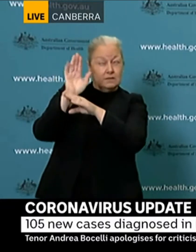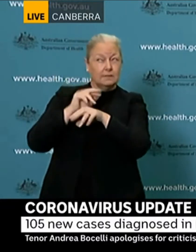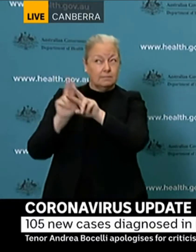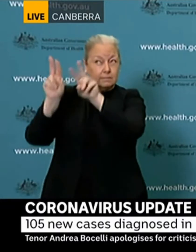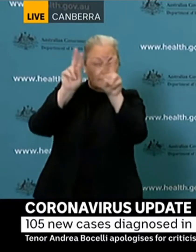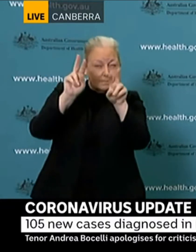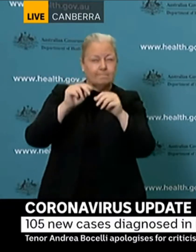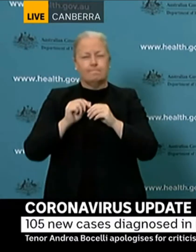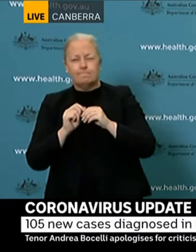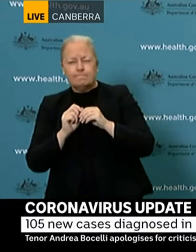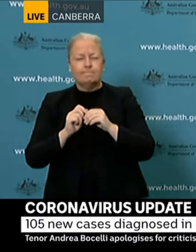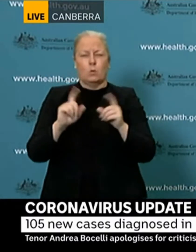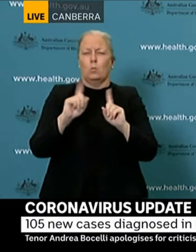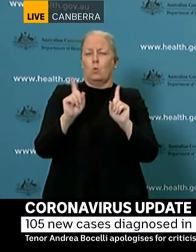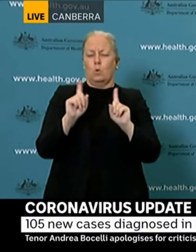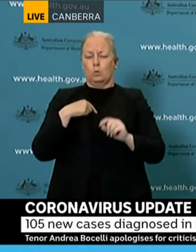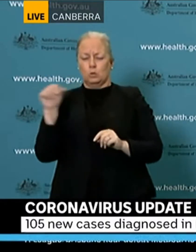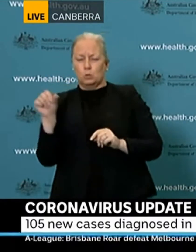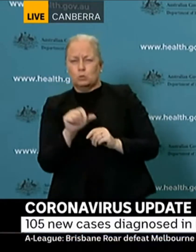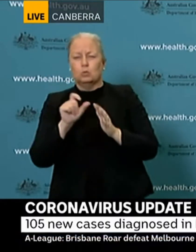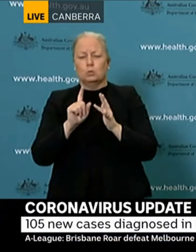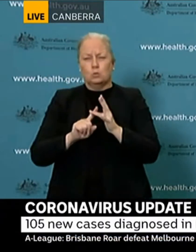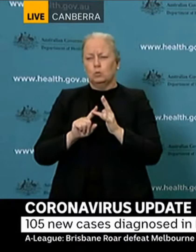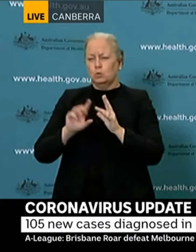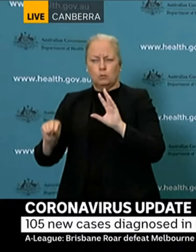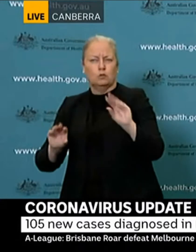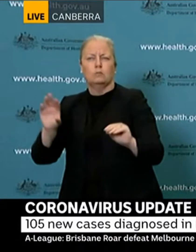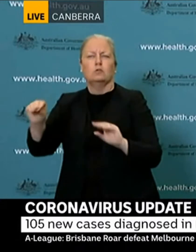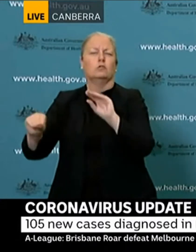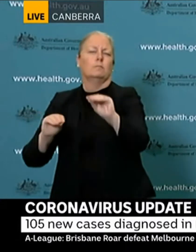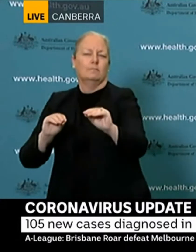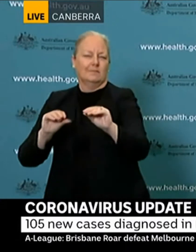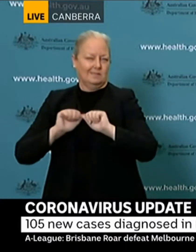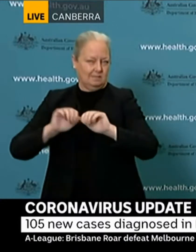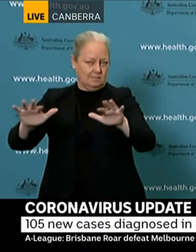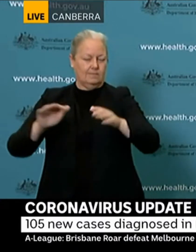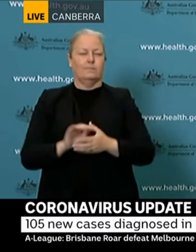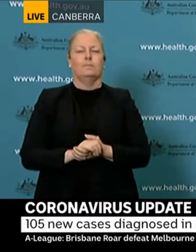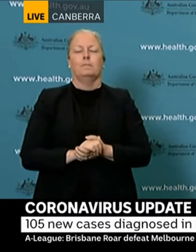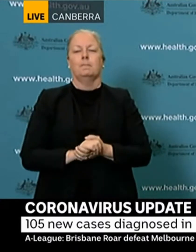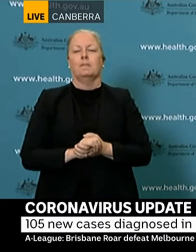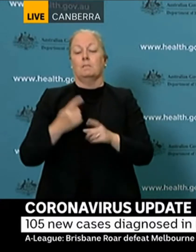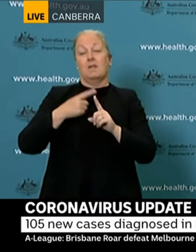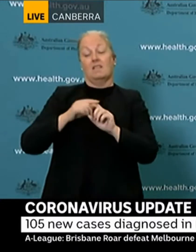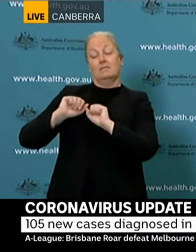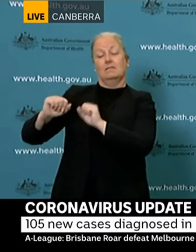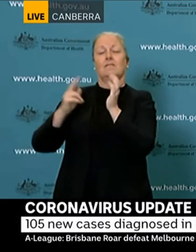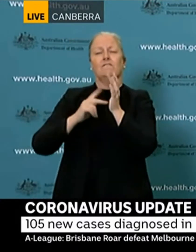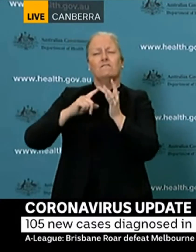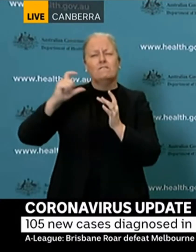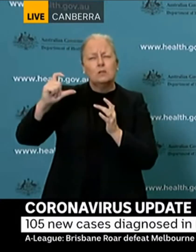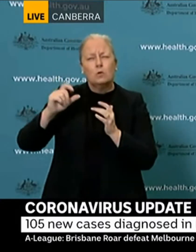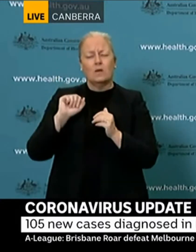come forward about how to approach this problem. We also looked at what we had in terms of data from Victoria,